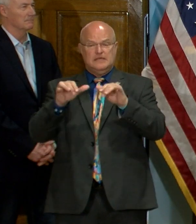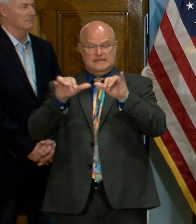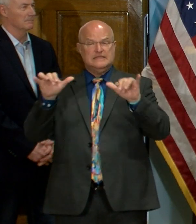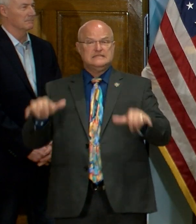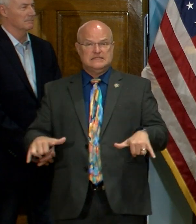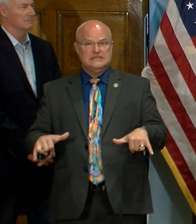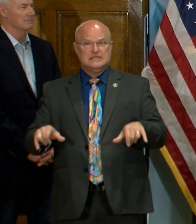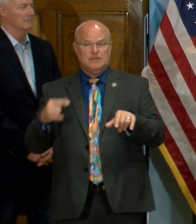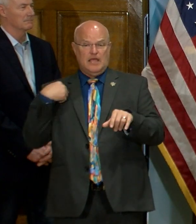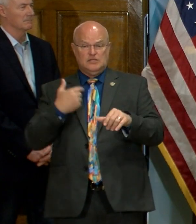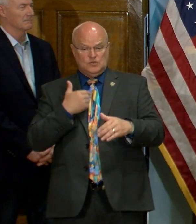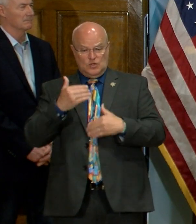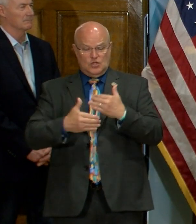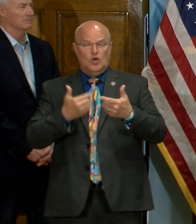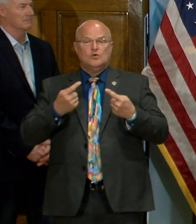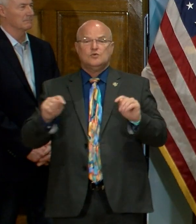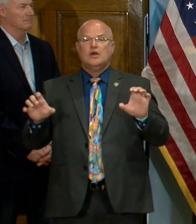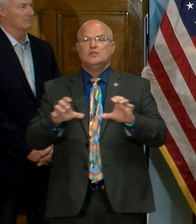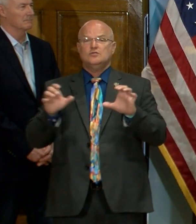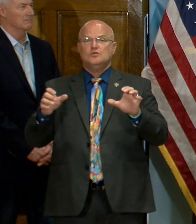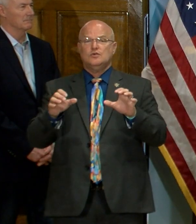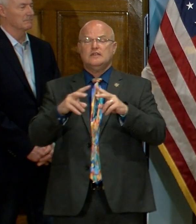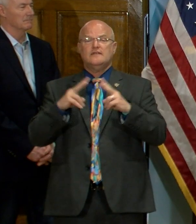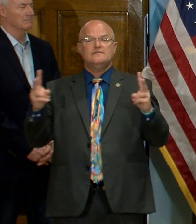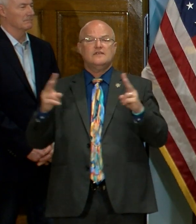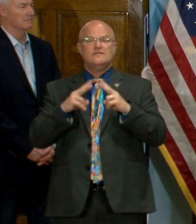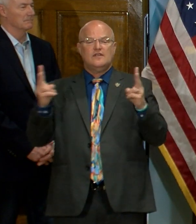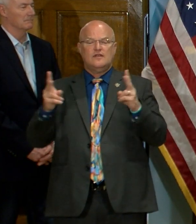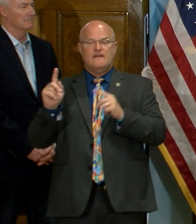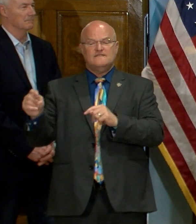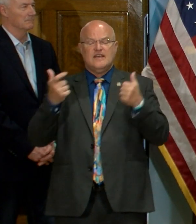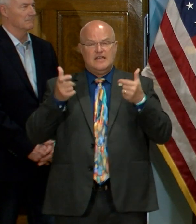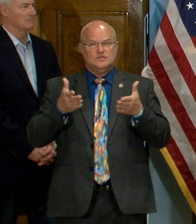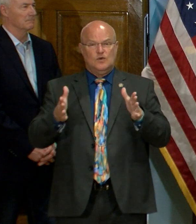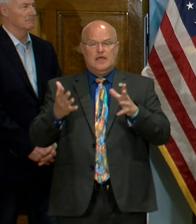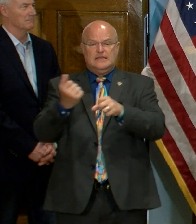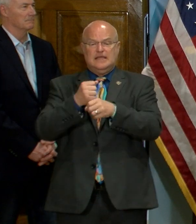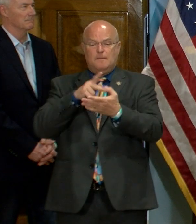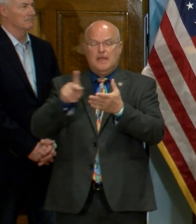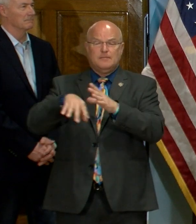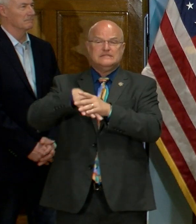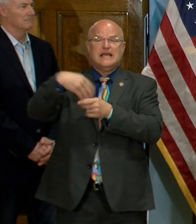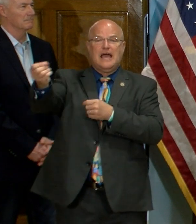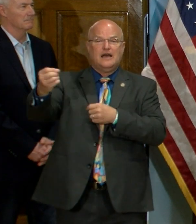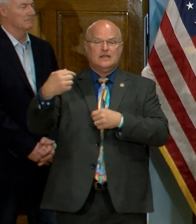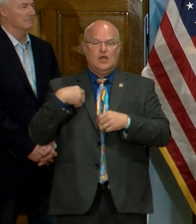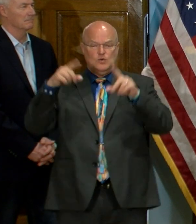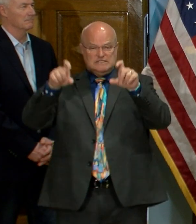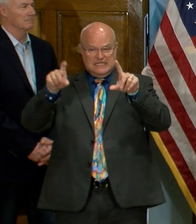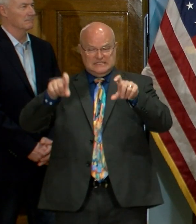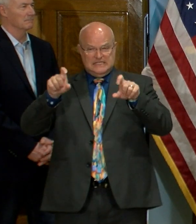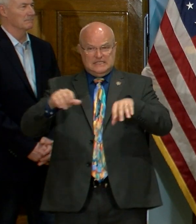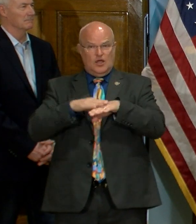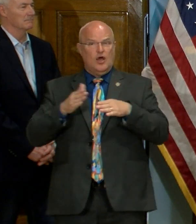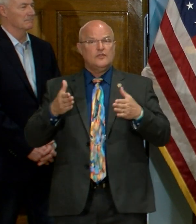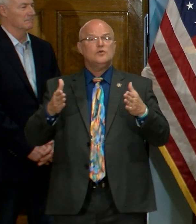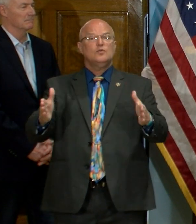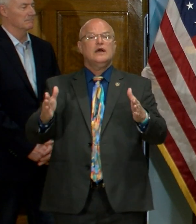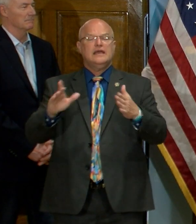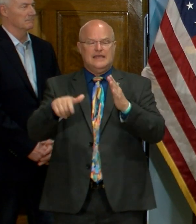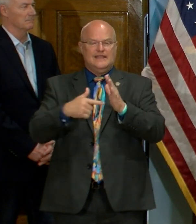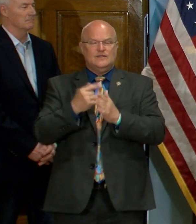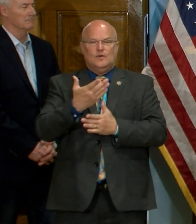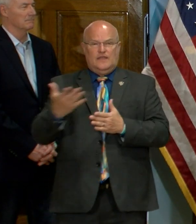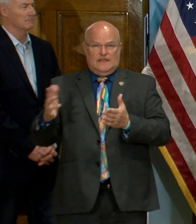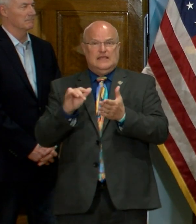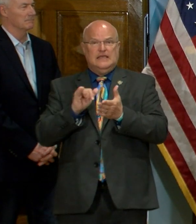system as we go, we're trying to do it in a very fast manner to get payments out, and we're testing it along the way. This